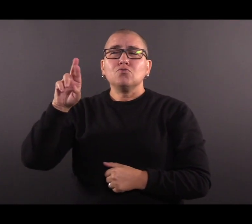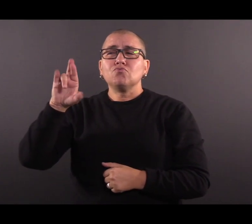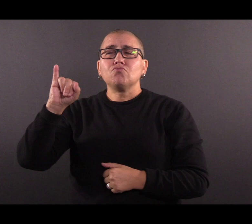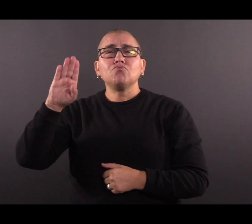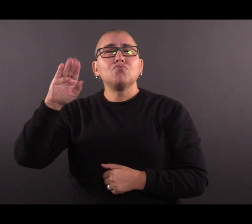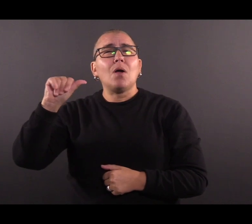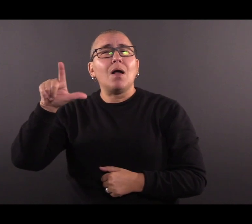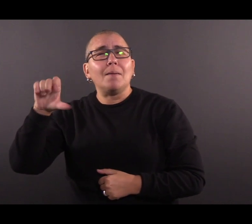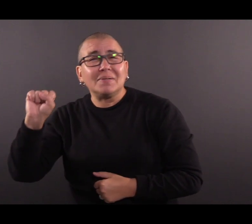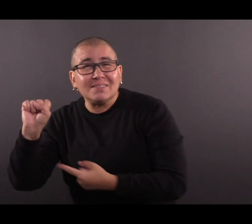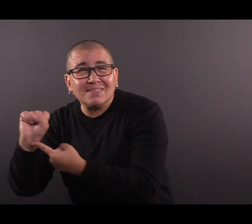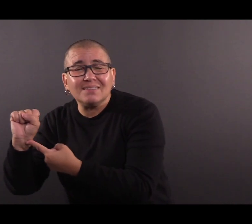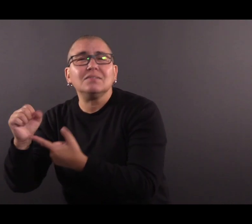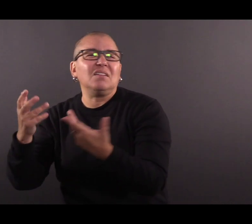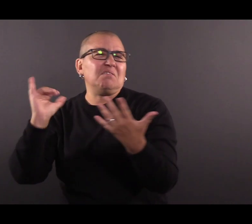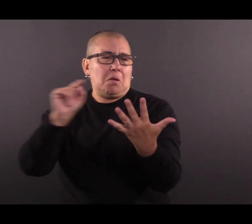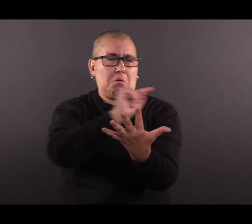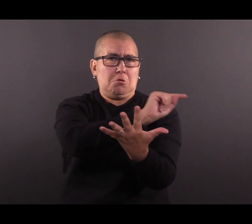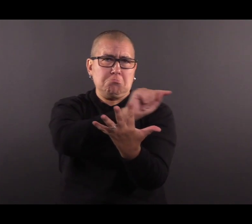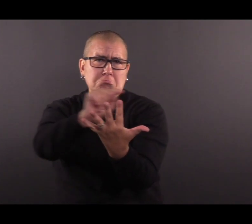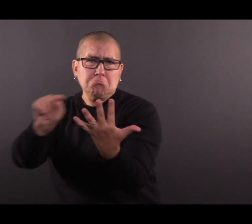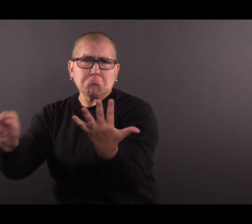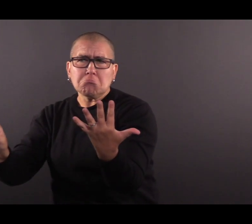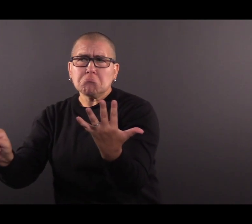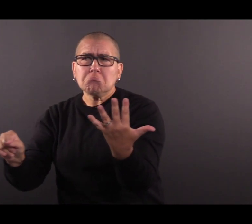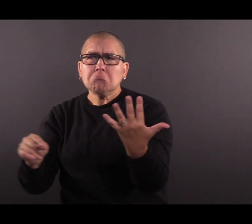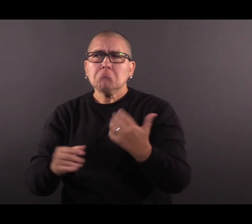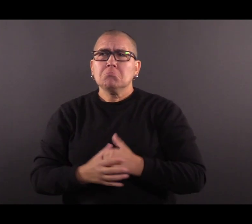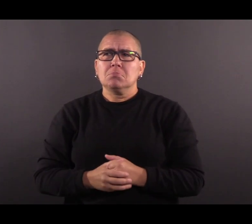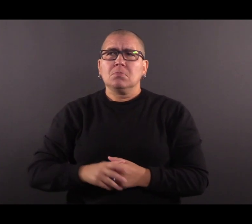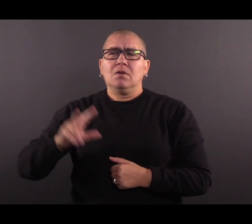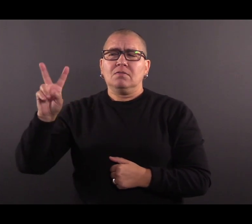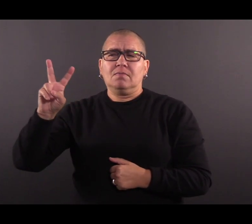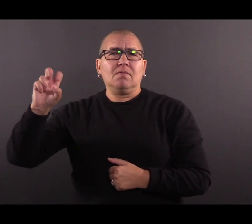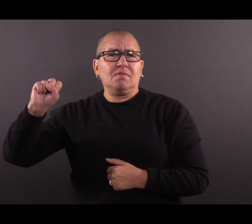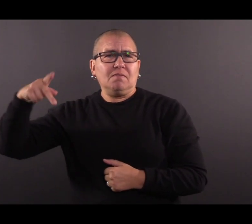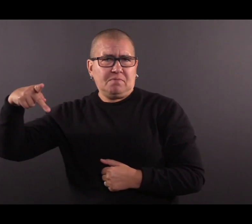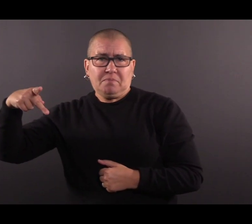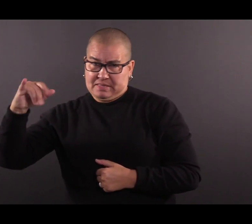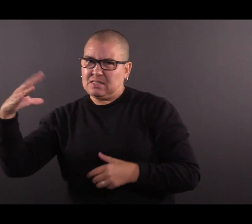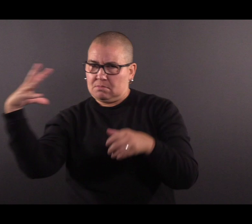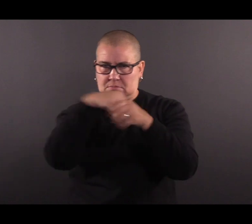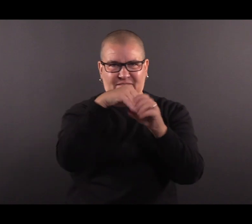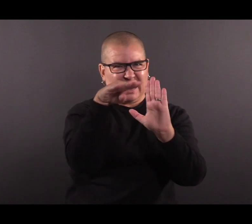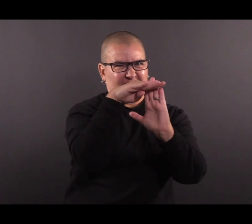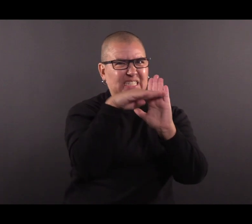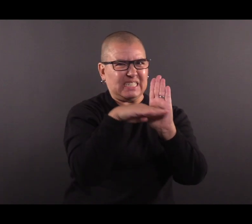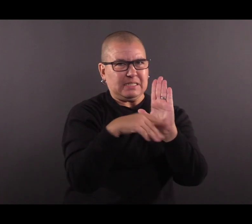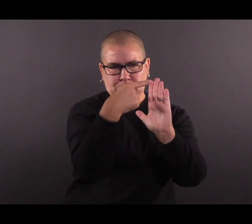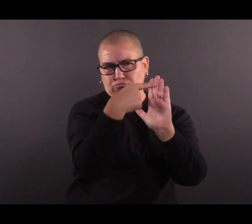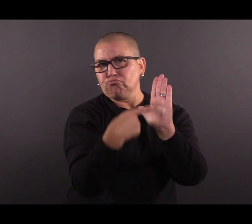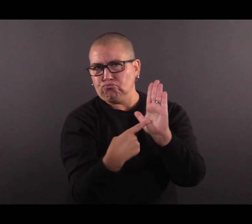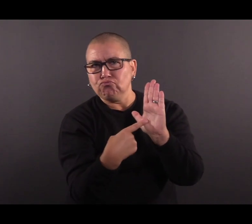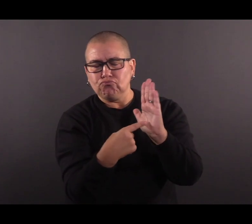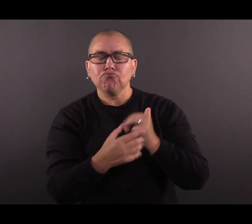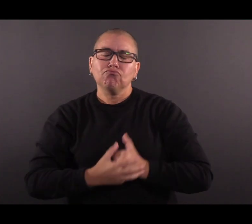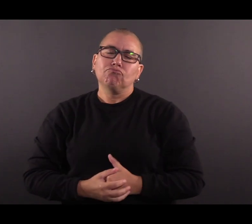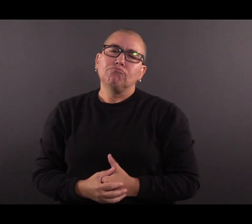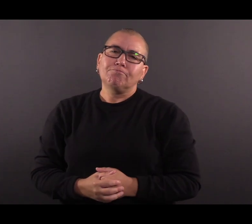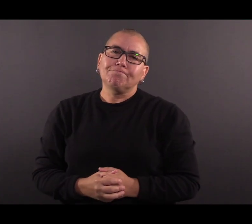housing entities. Victim service providers are obviously included in this list of eligible recipients.